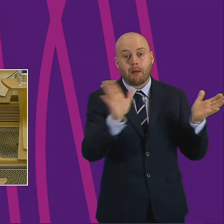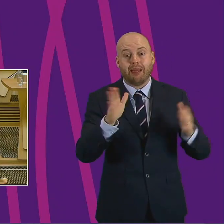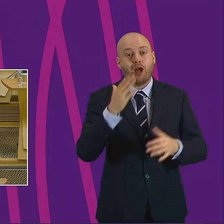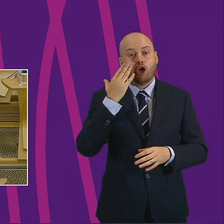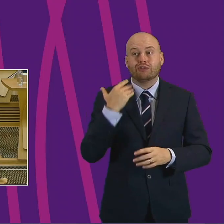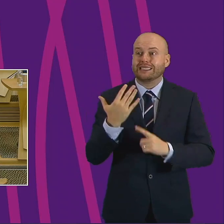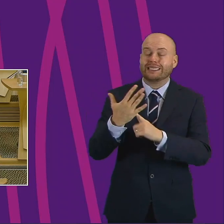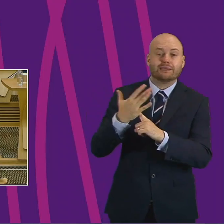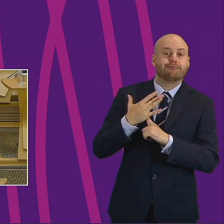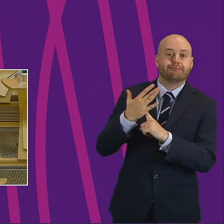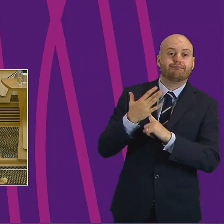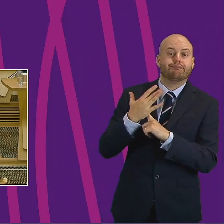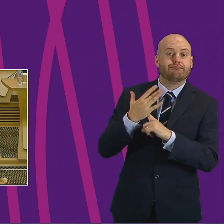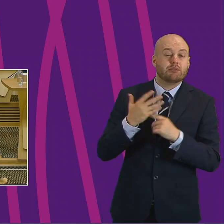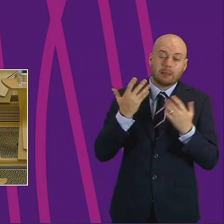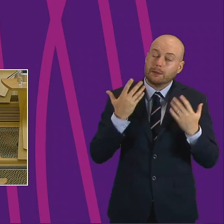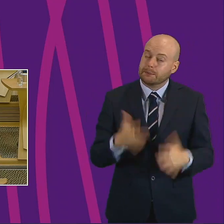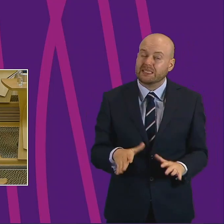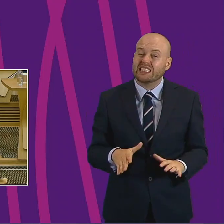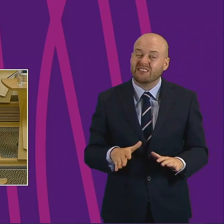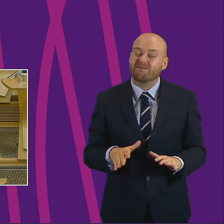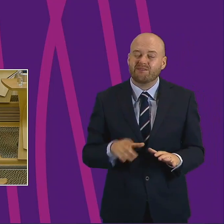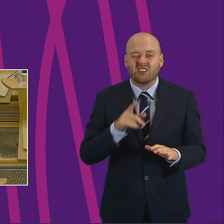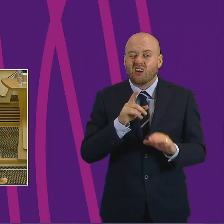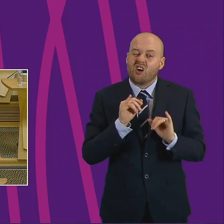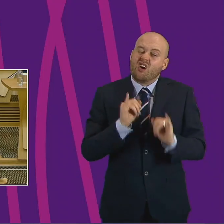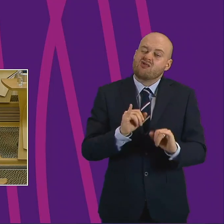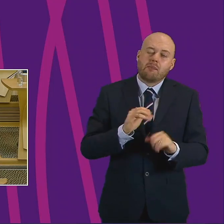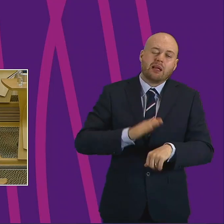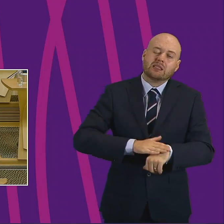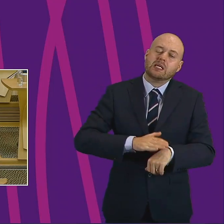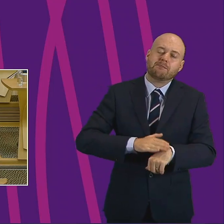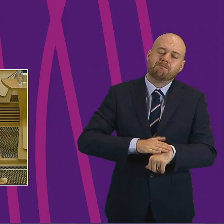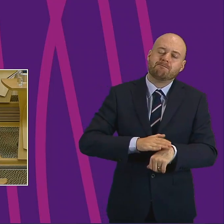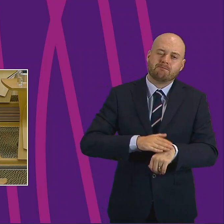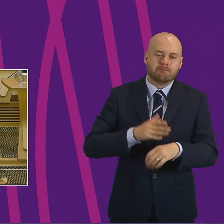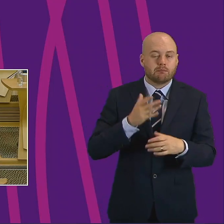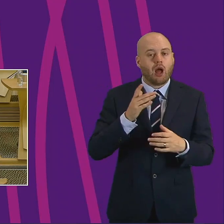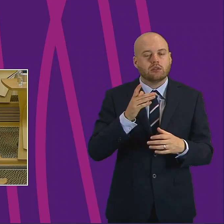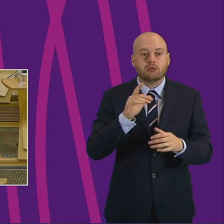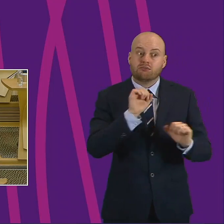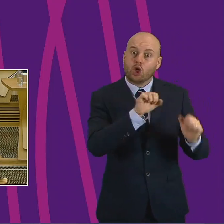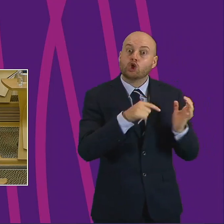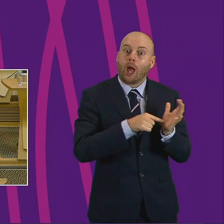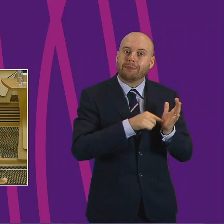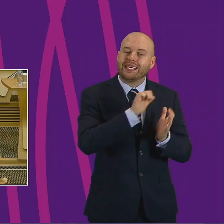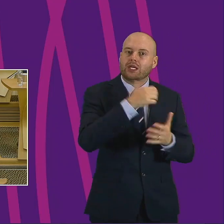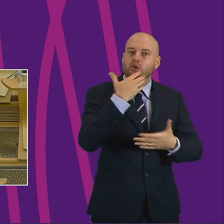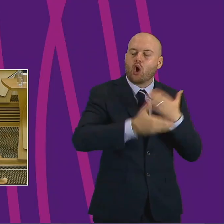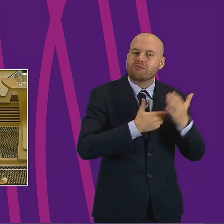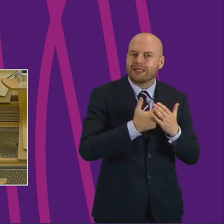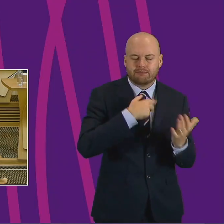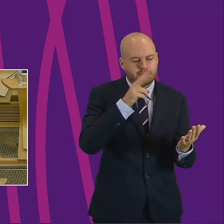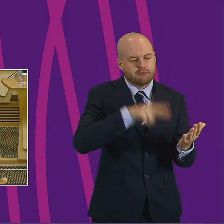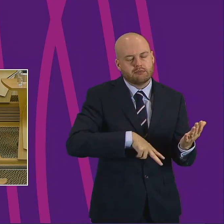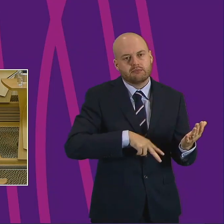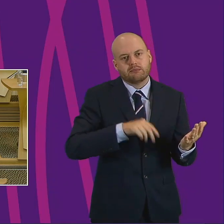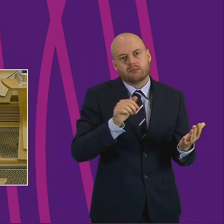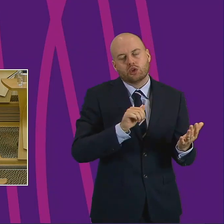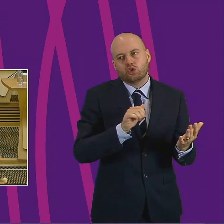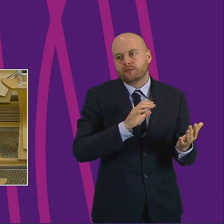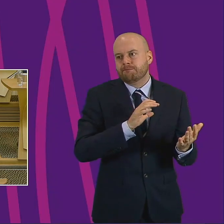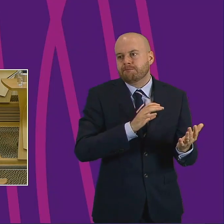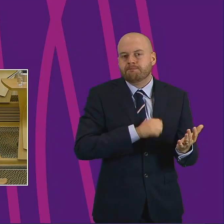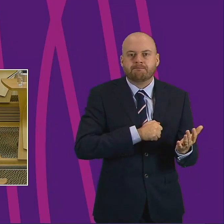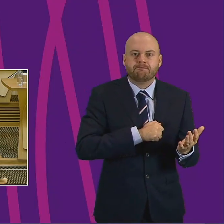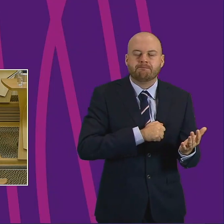be, but I read his account in the Glasgow Times this morning and was deeply moved by it, but also very ashamed that